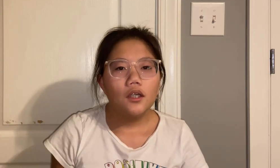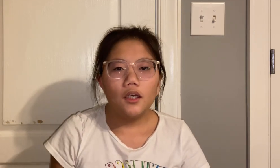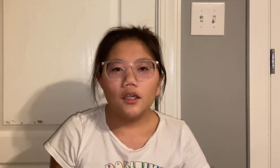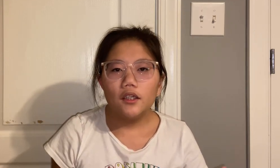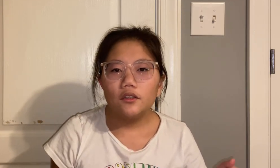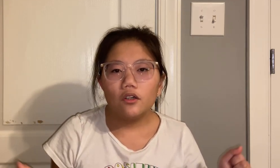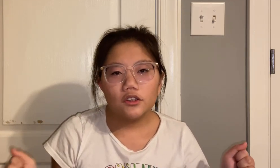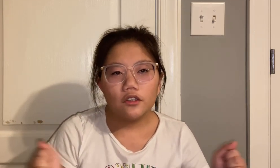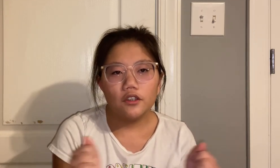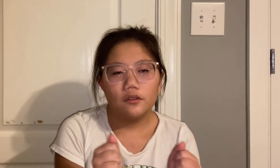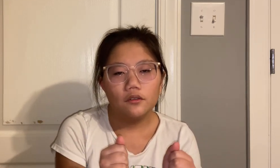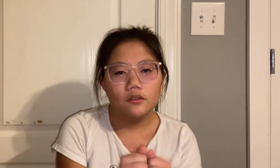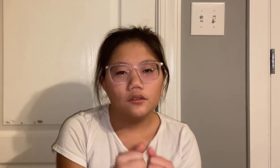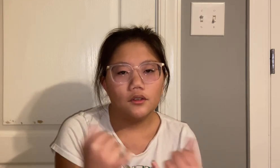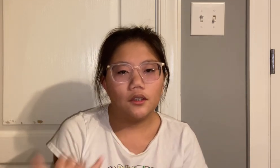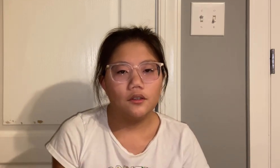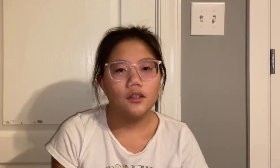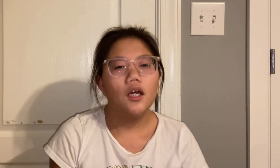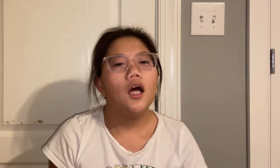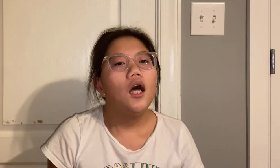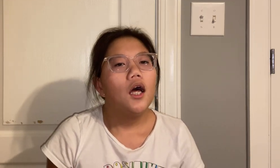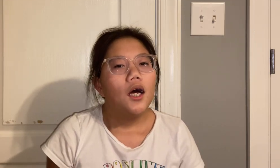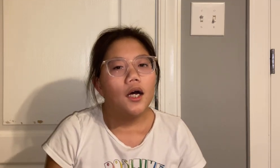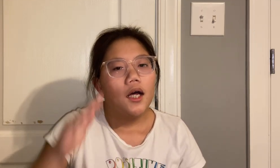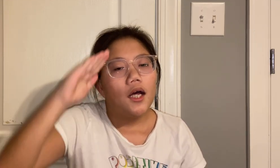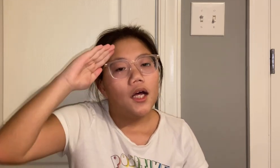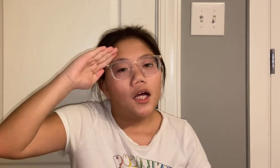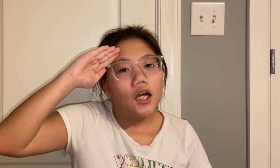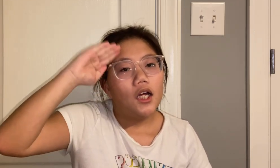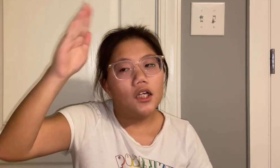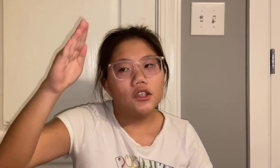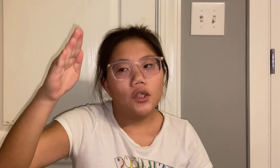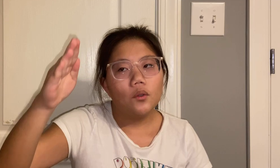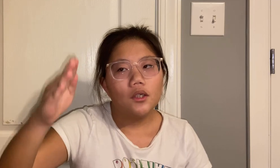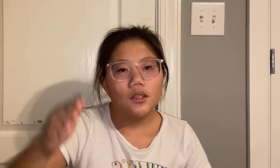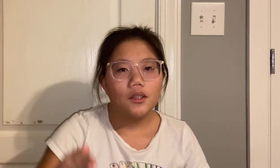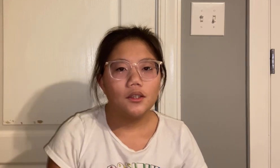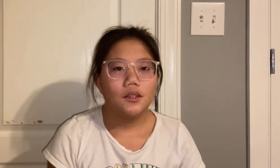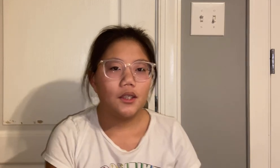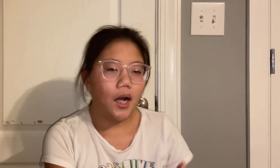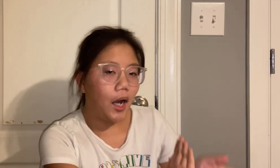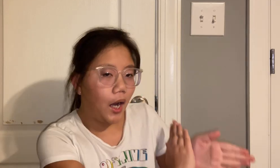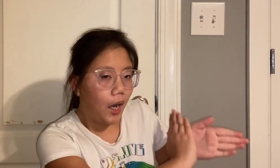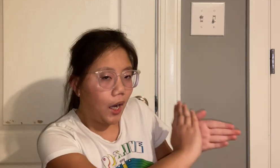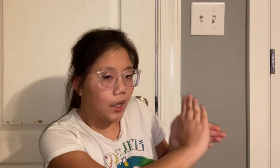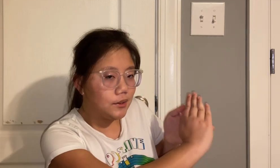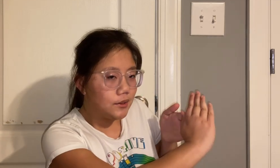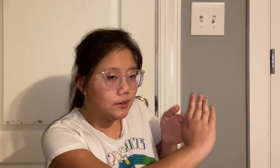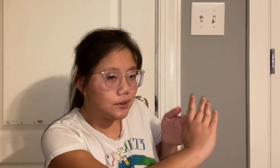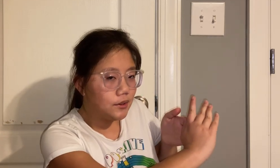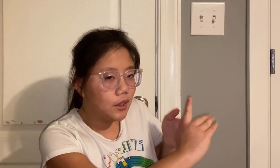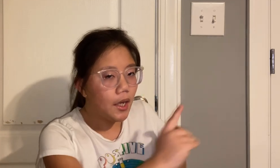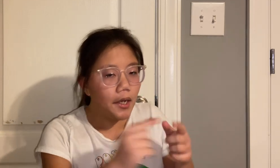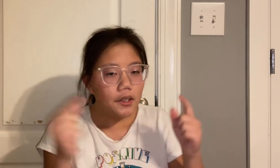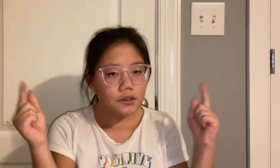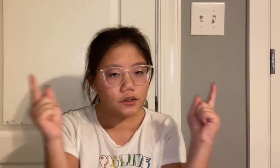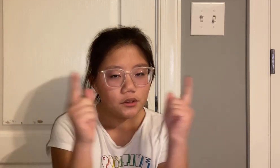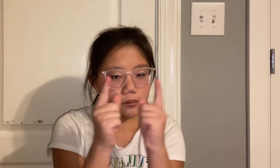and all together no no hello nice to